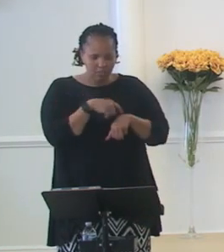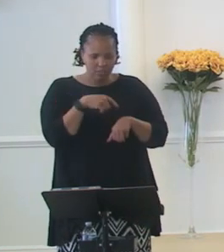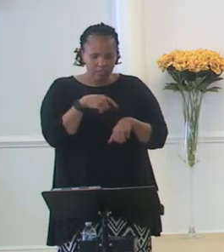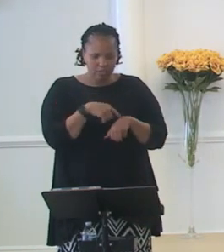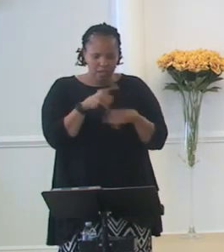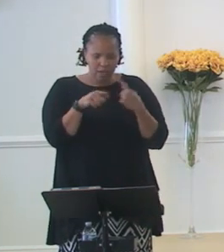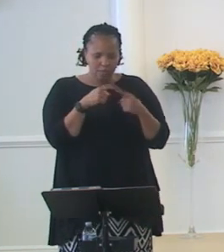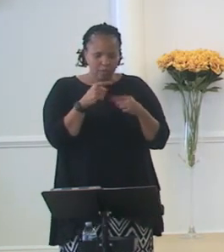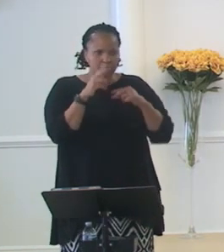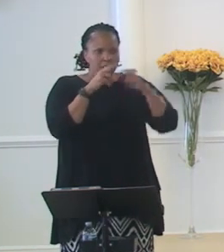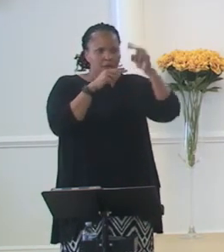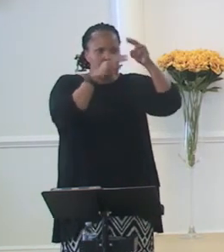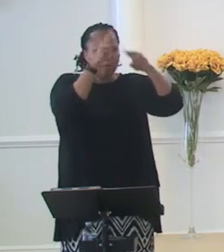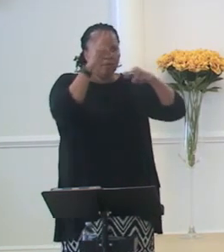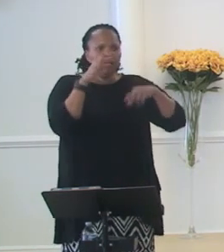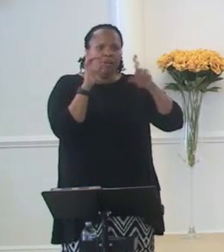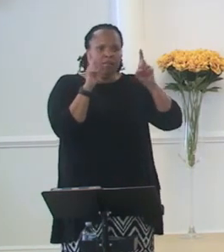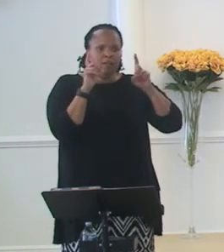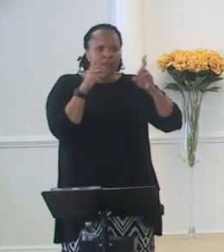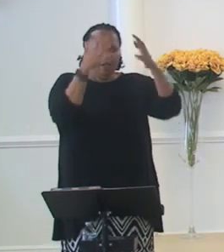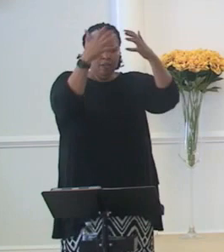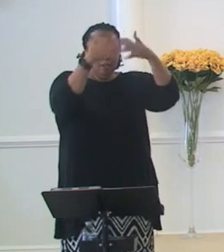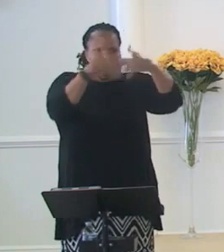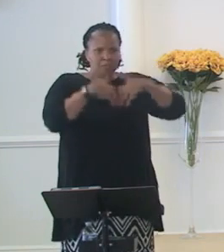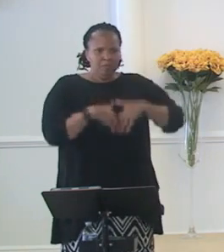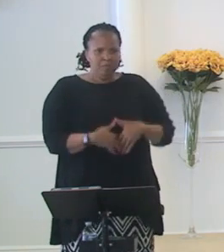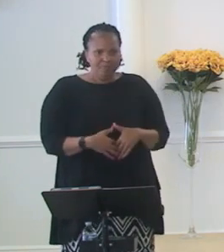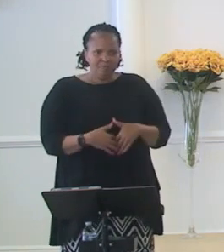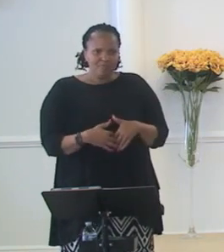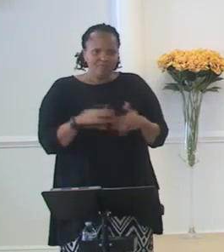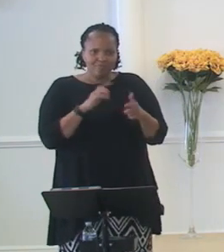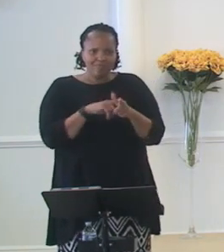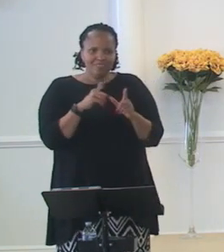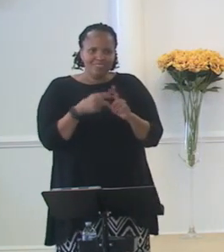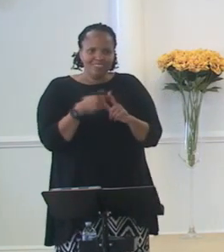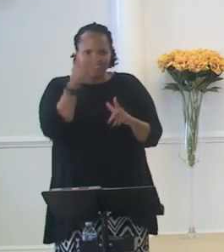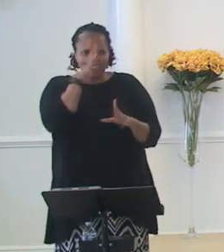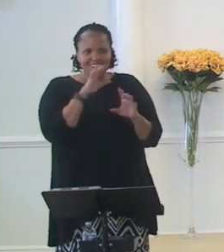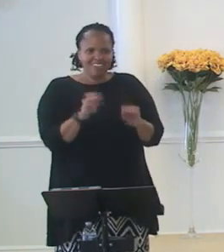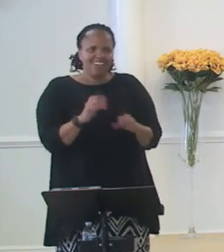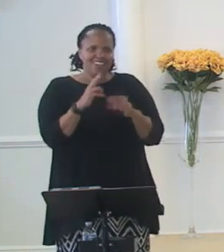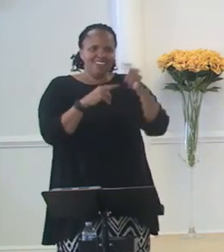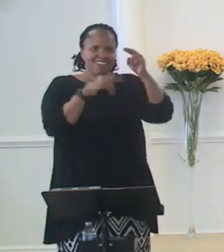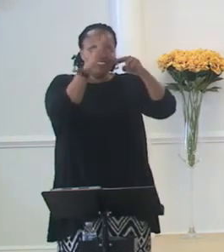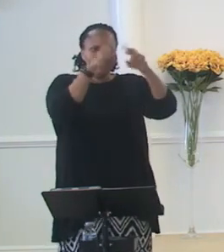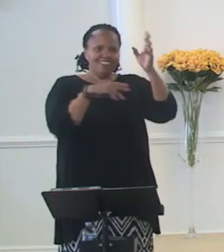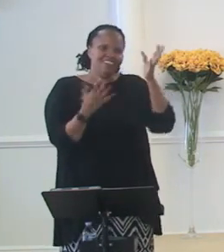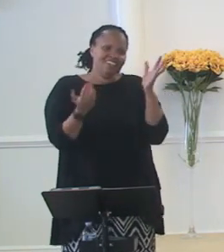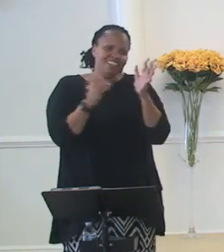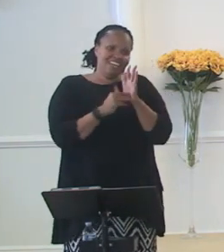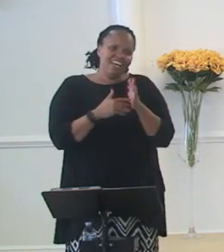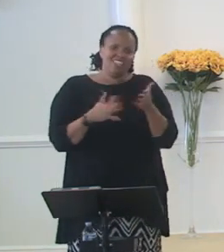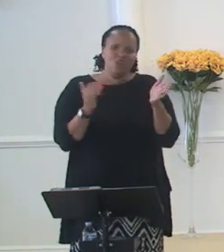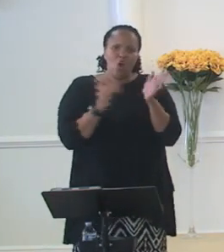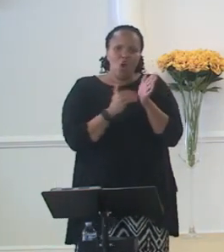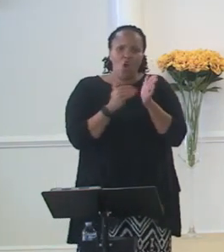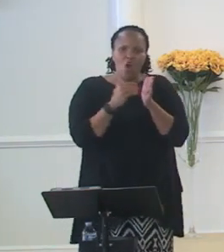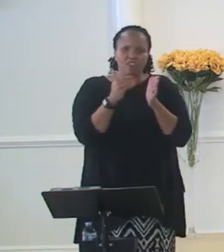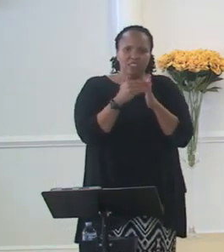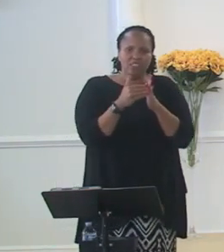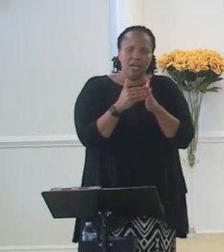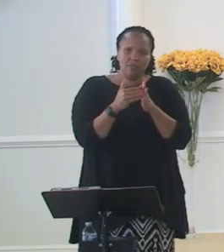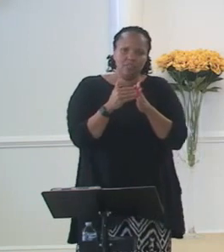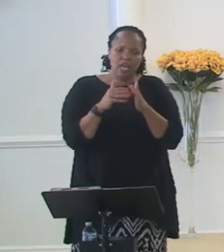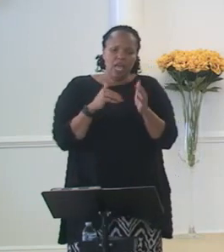building has to be overthrown. And then he can build up. And so oftentimes, in